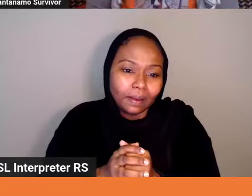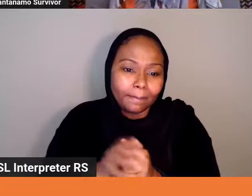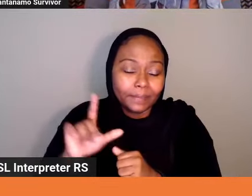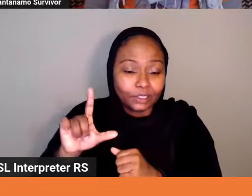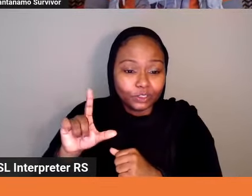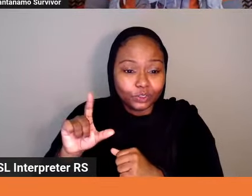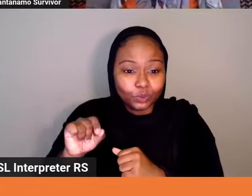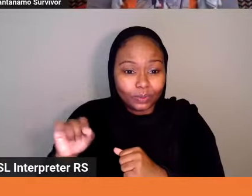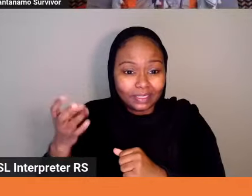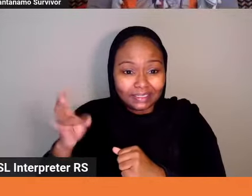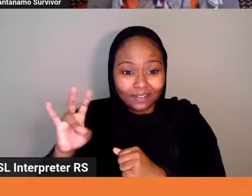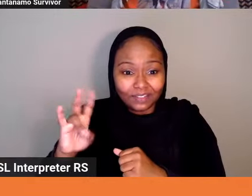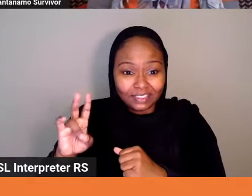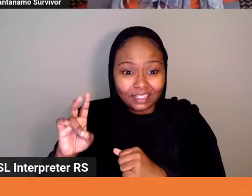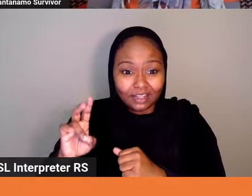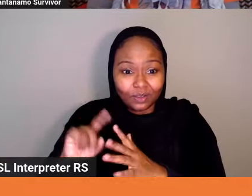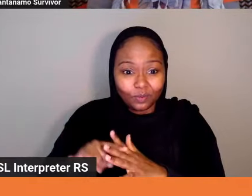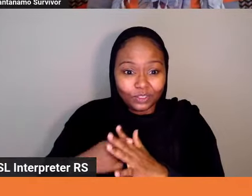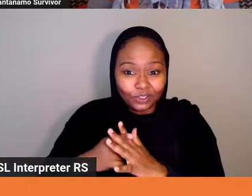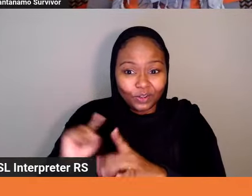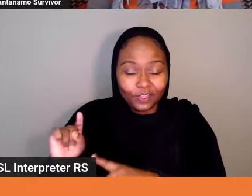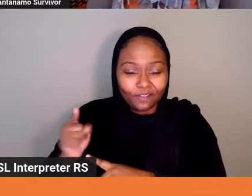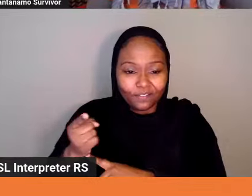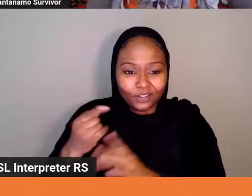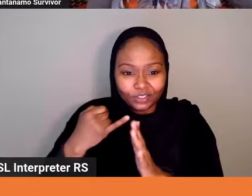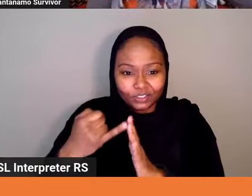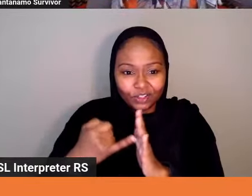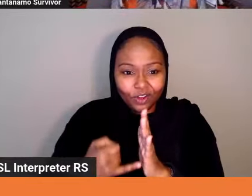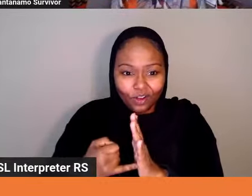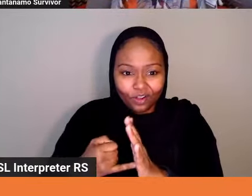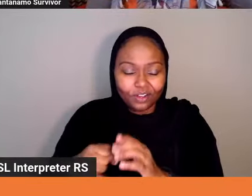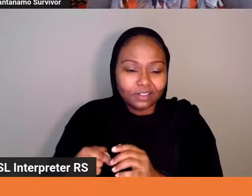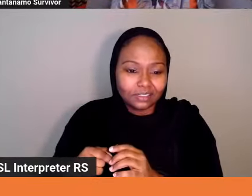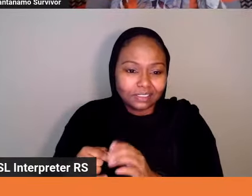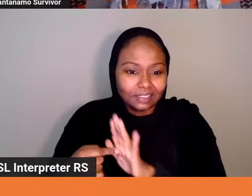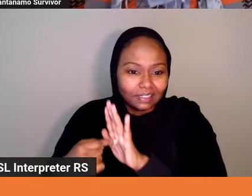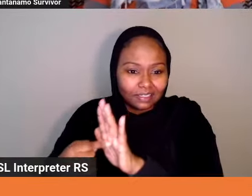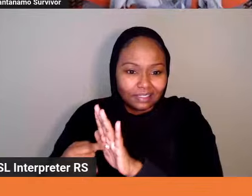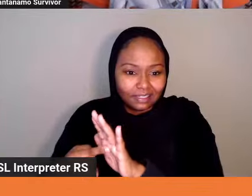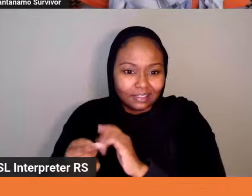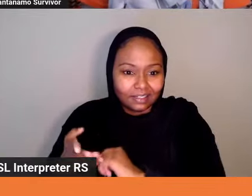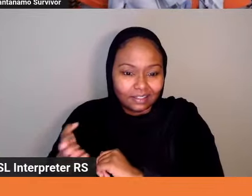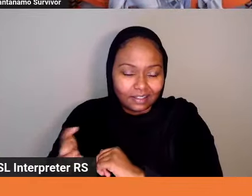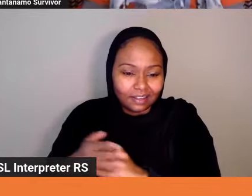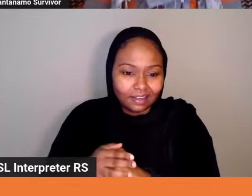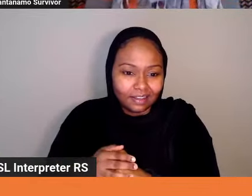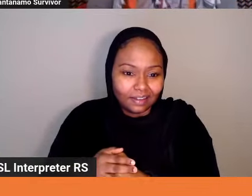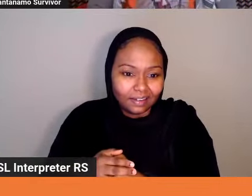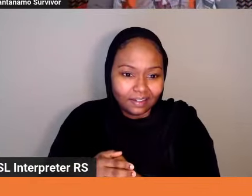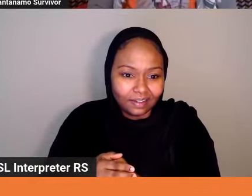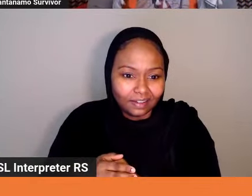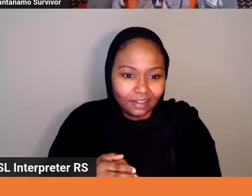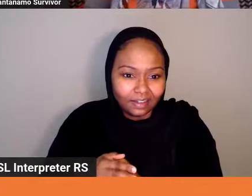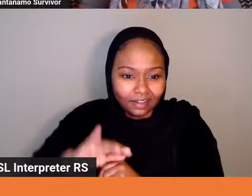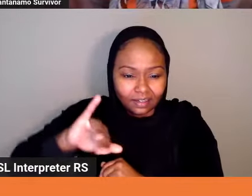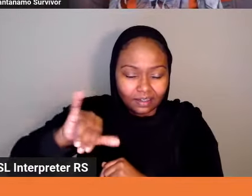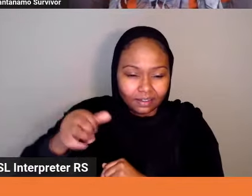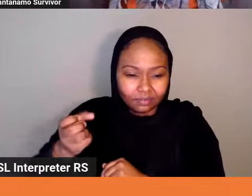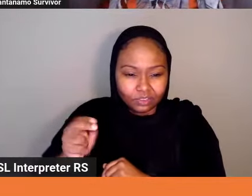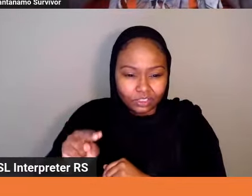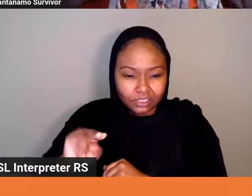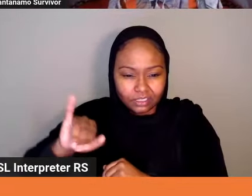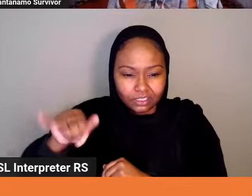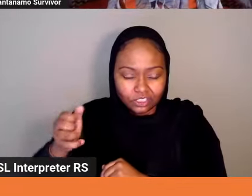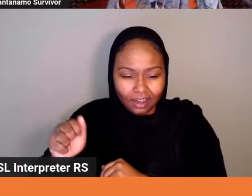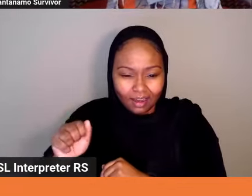2017, we started the first art exhibition in New York and at John Jay College. And the